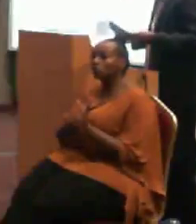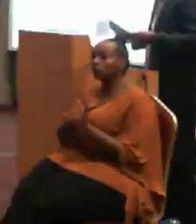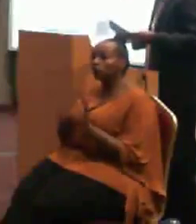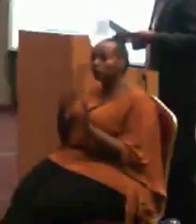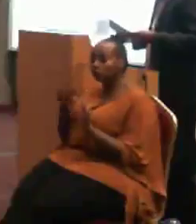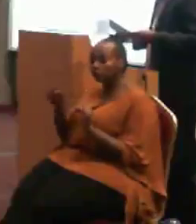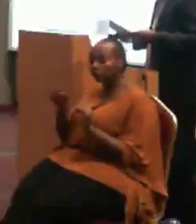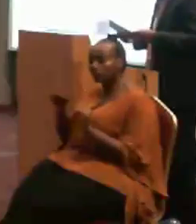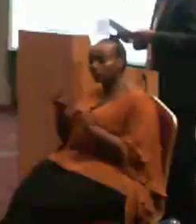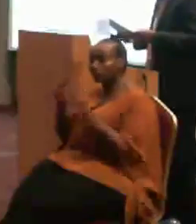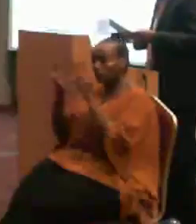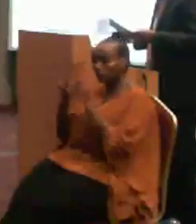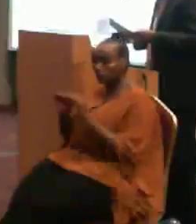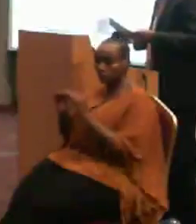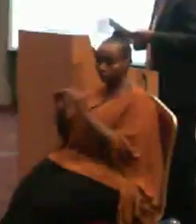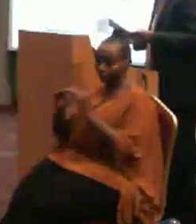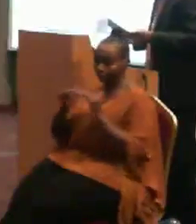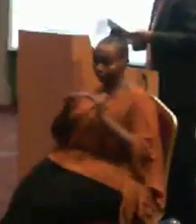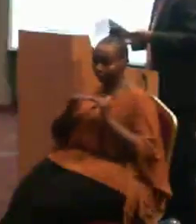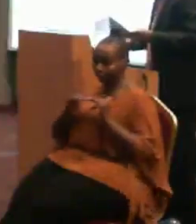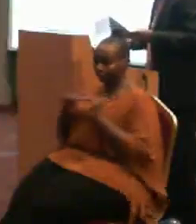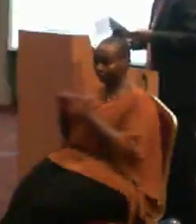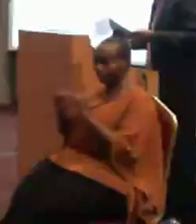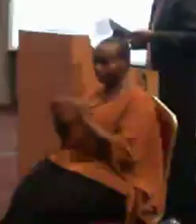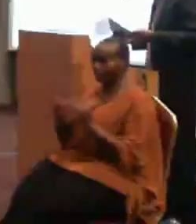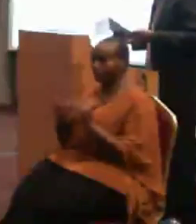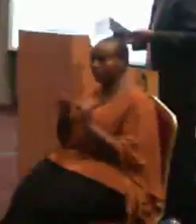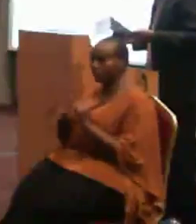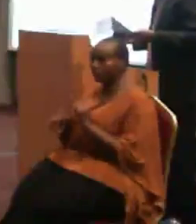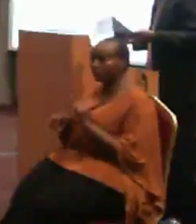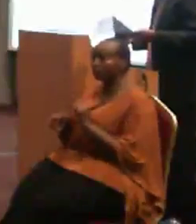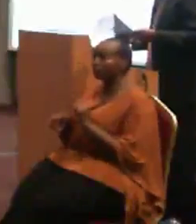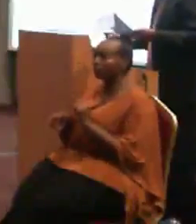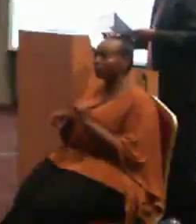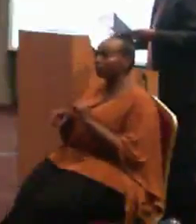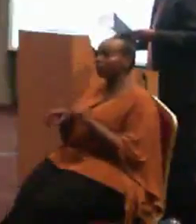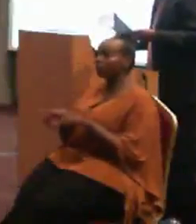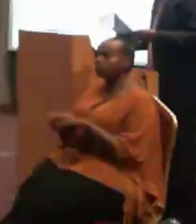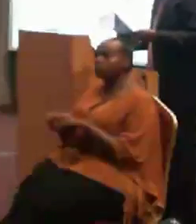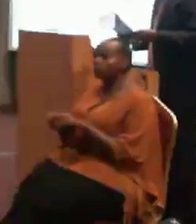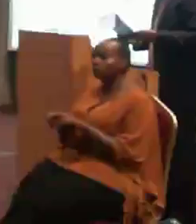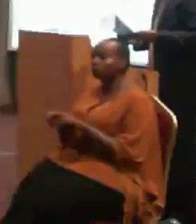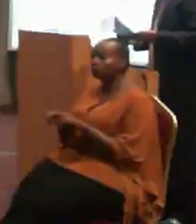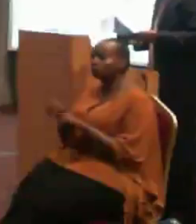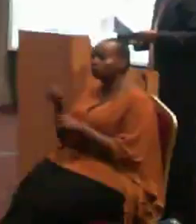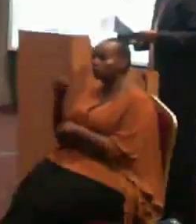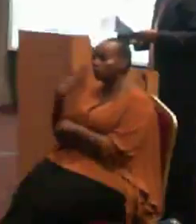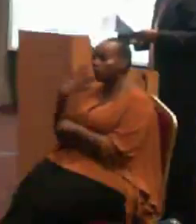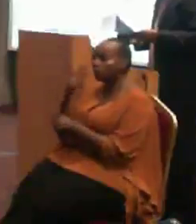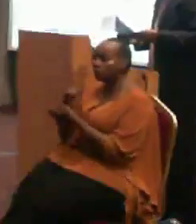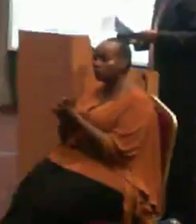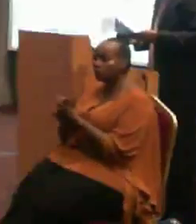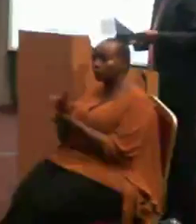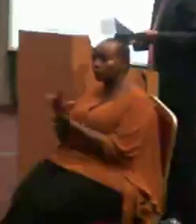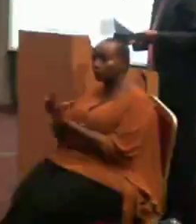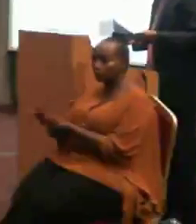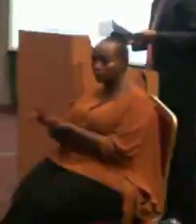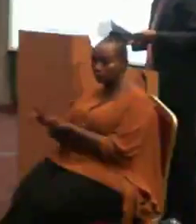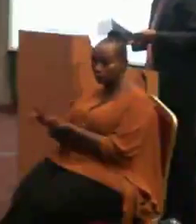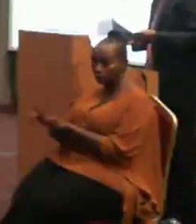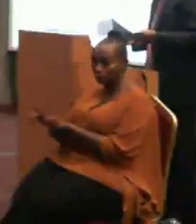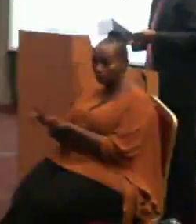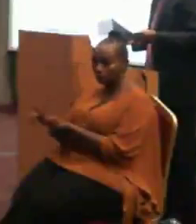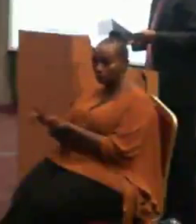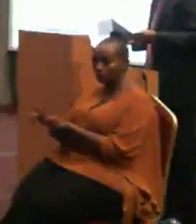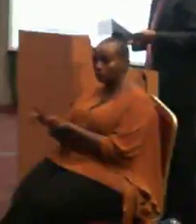sustainable Eskom. And I think there's also a slide 17. I think there was a couple of references to slide 17, and